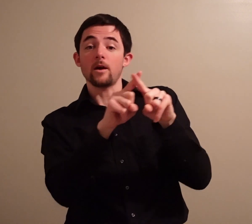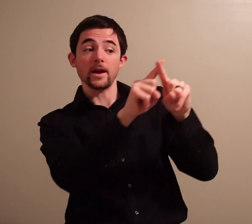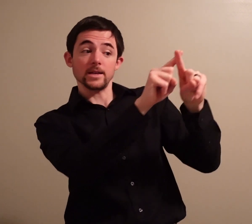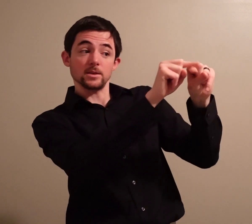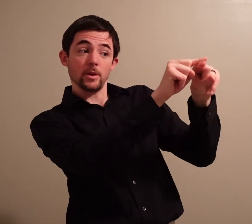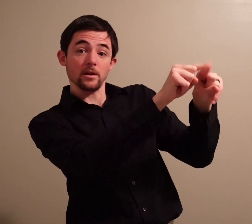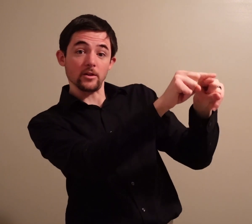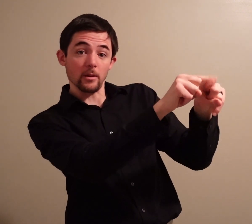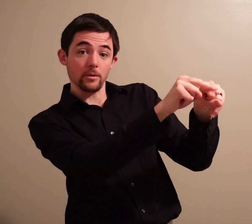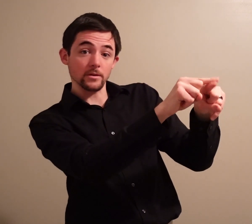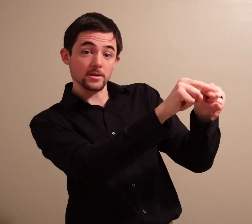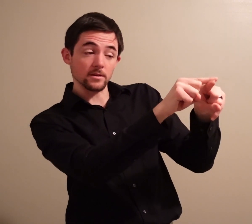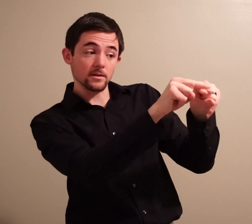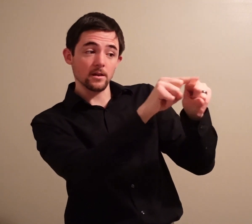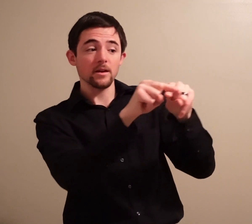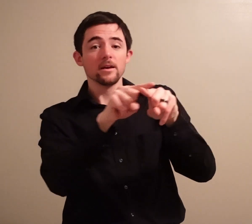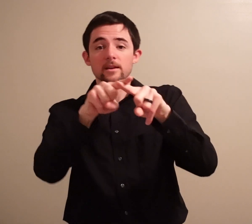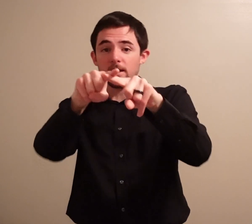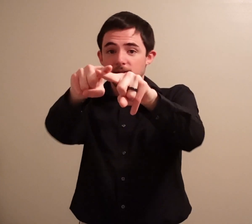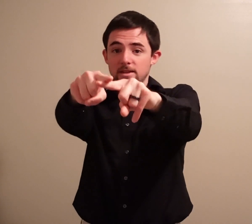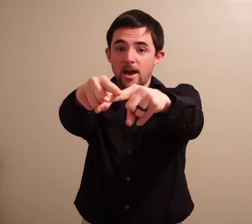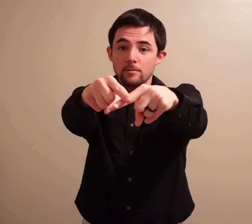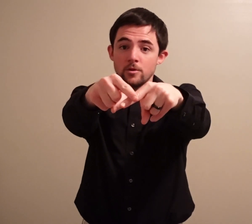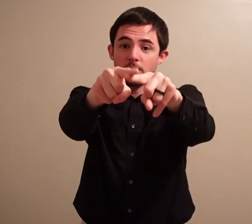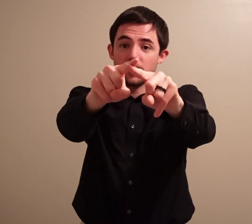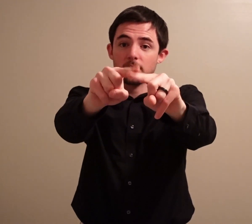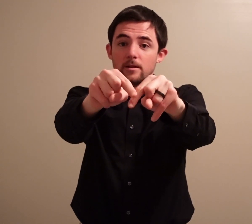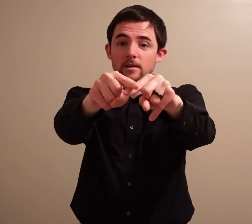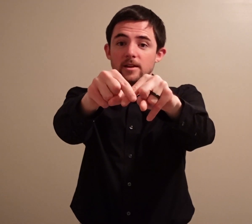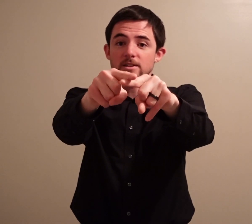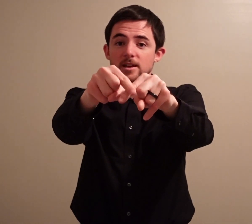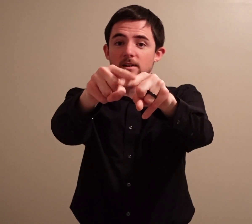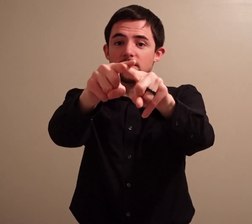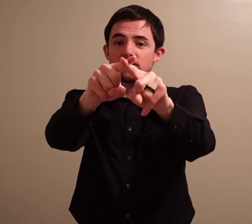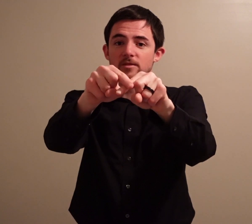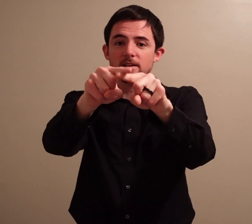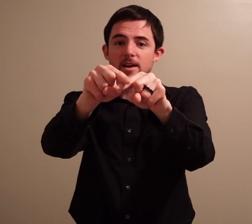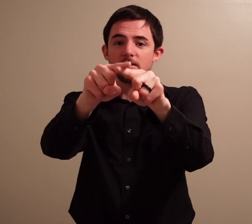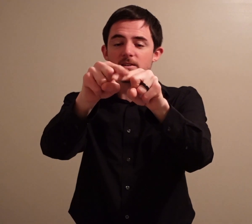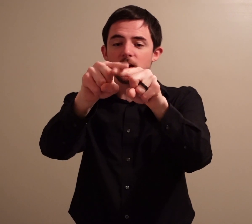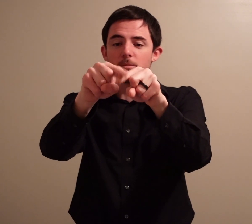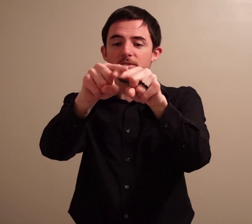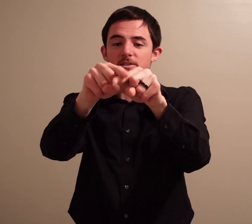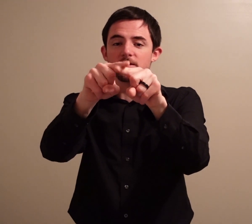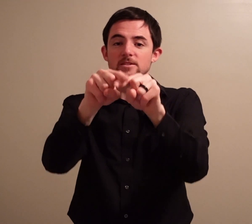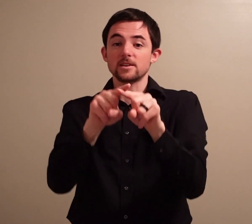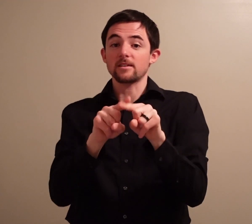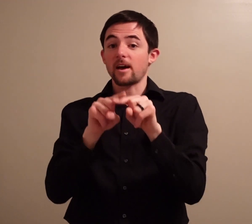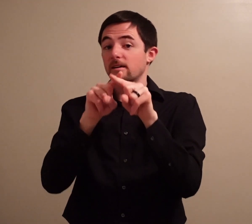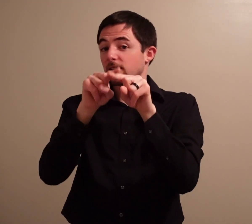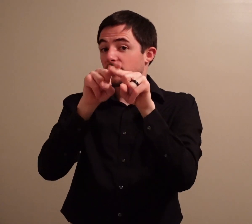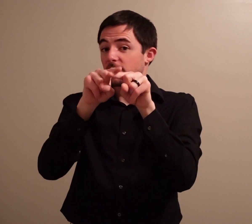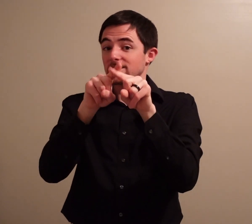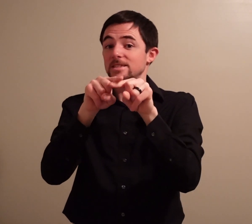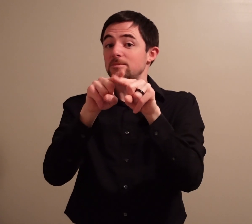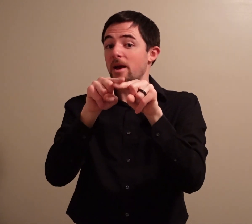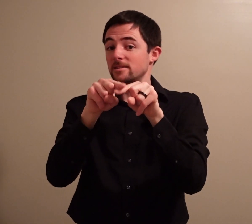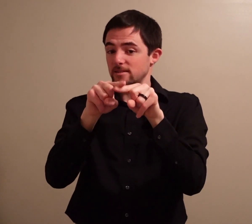I can depend on that person. Okay, so that movement, they just kind of flick down on top of each other just like that. That's depend.